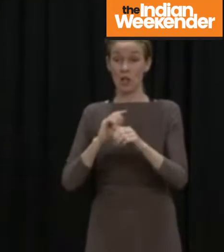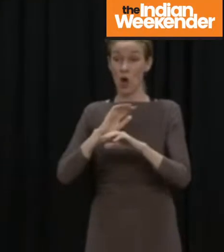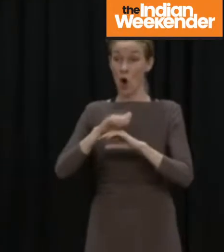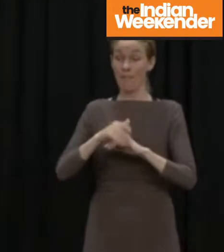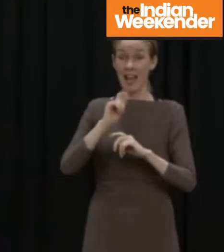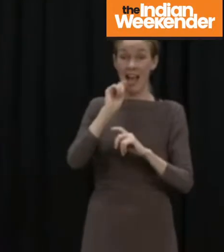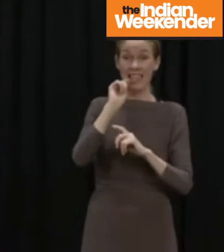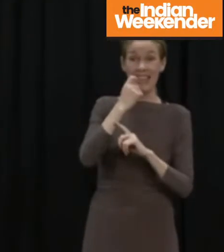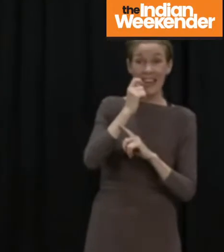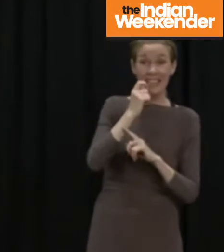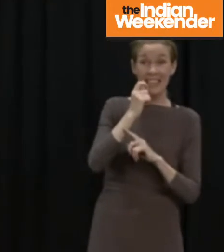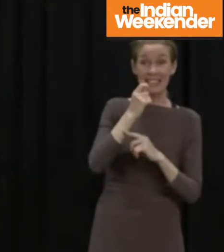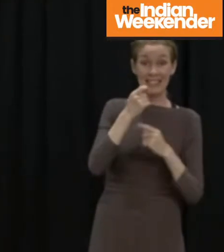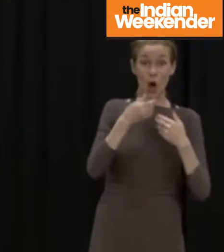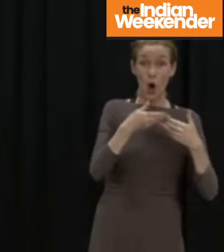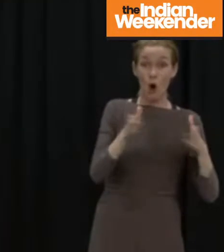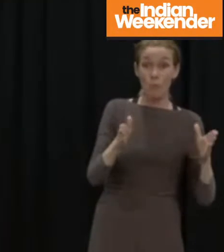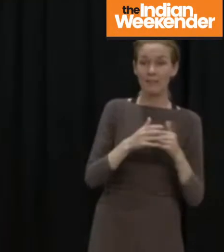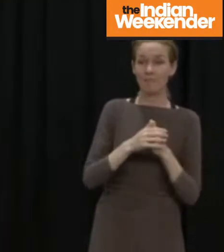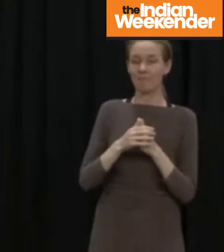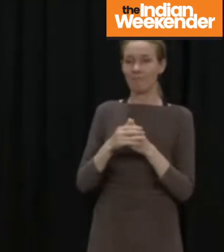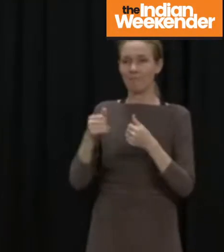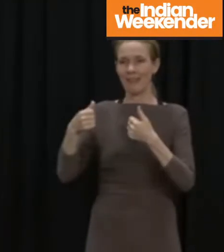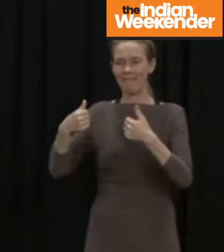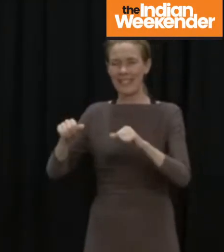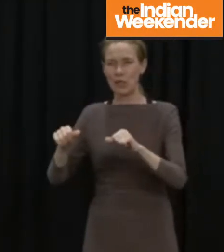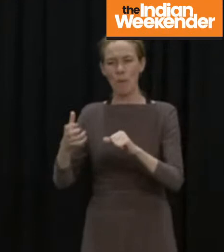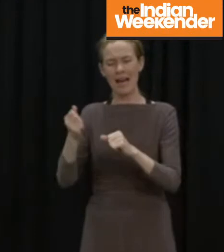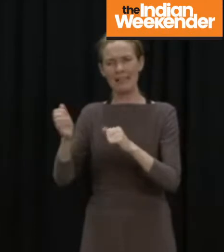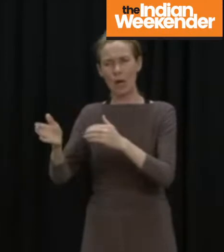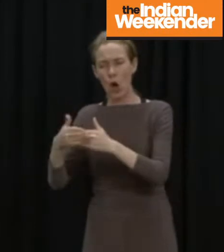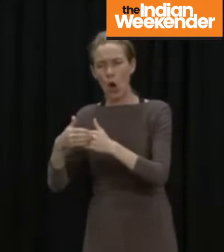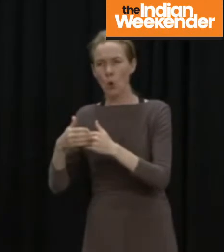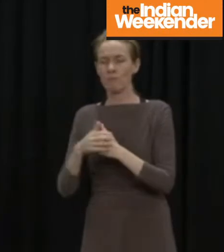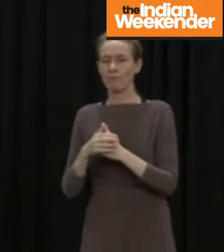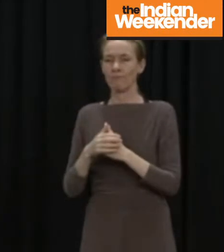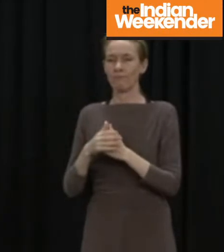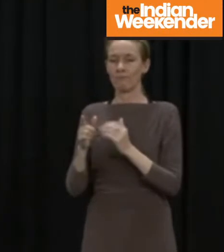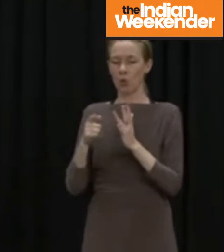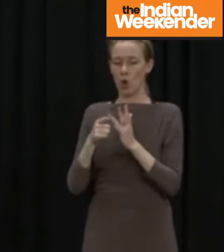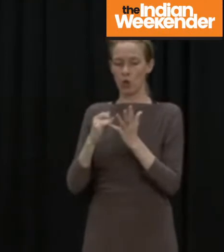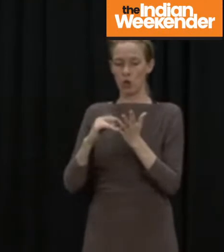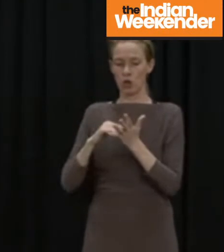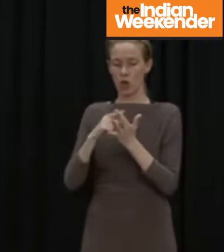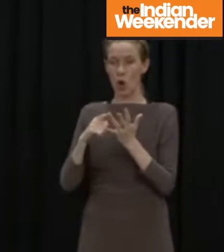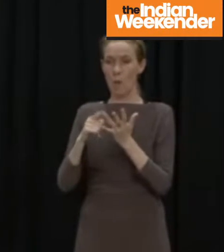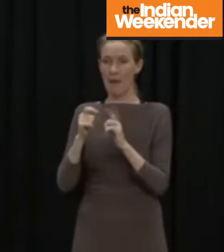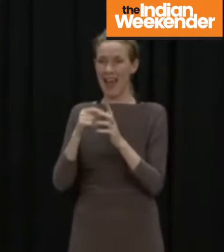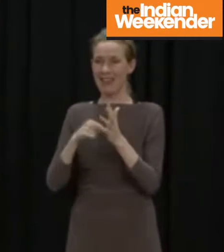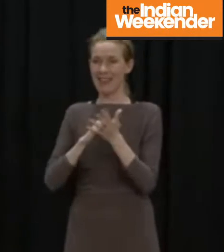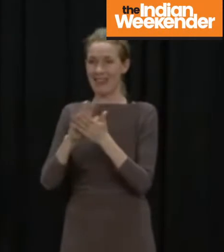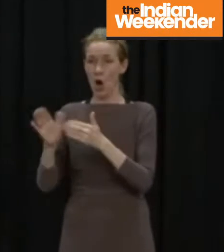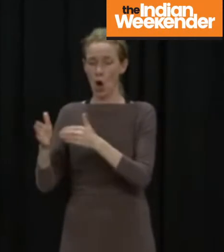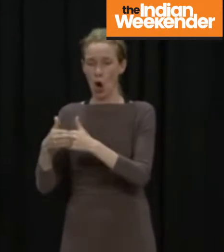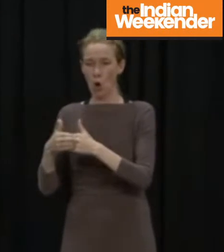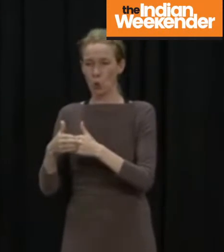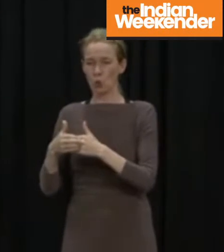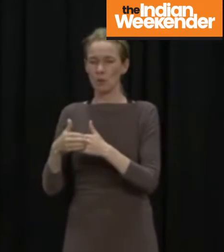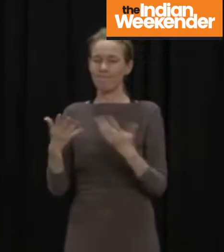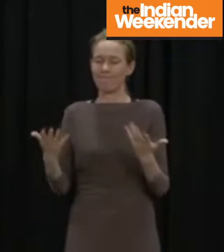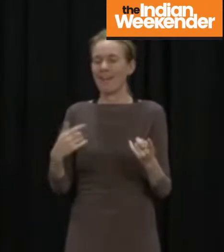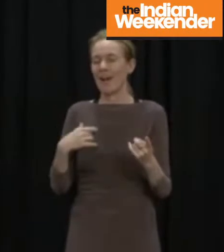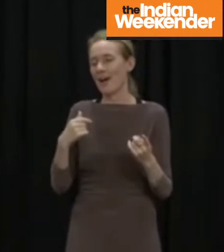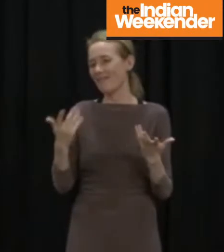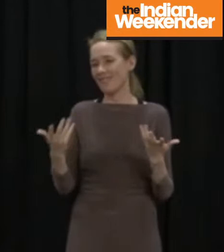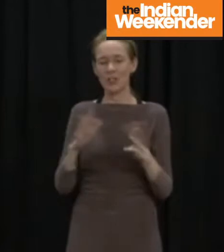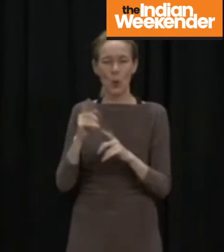I accept that there will always be a nature of, wherever you draw the line, there will be some people who are on one side of the line and other people who are on the other side of the line.